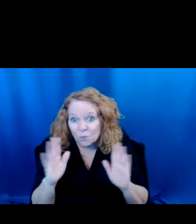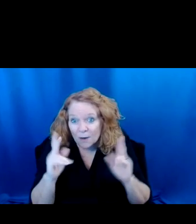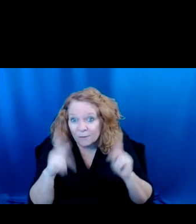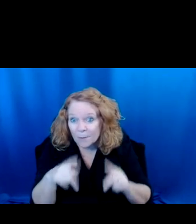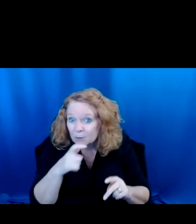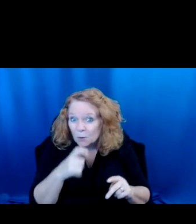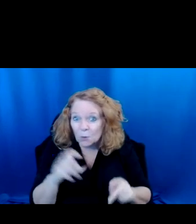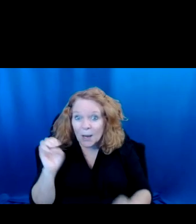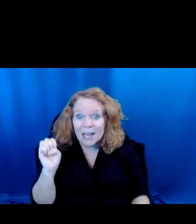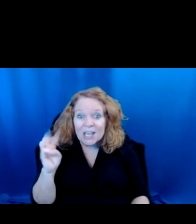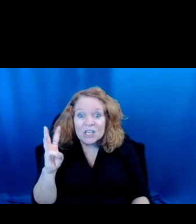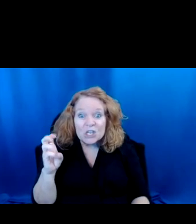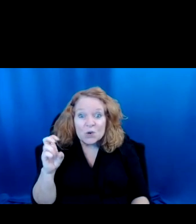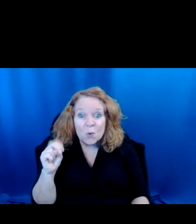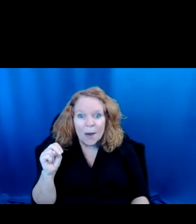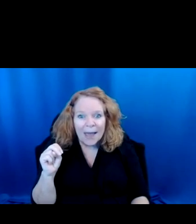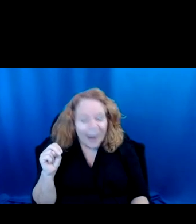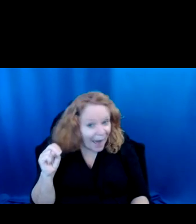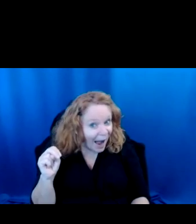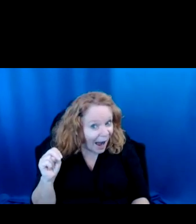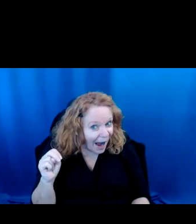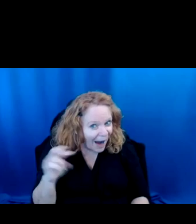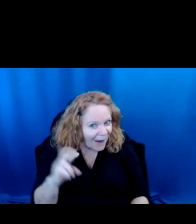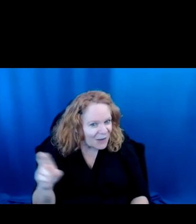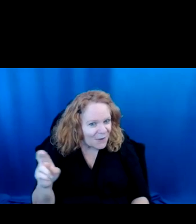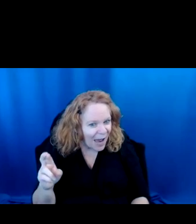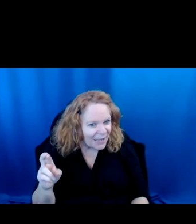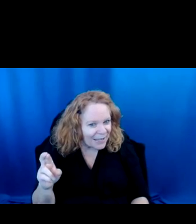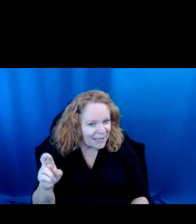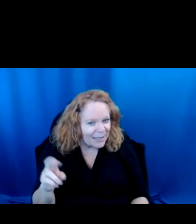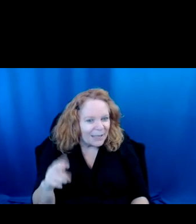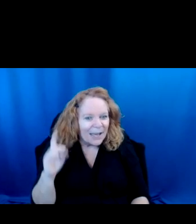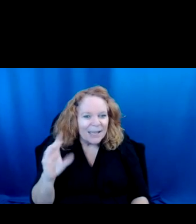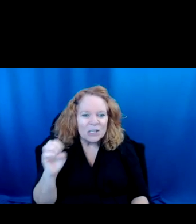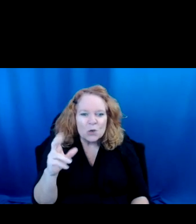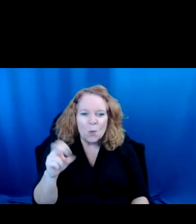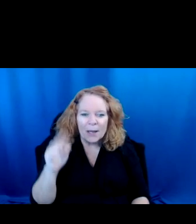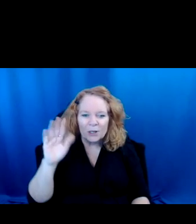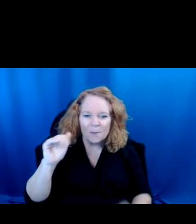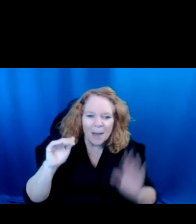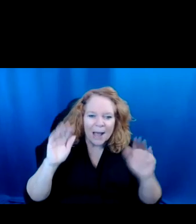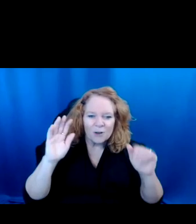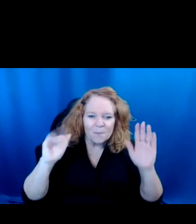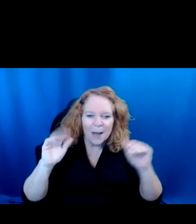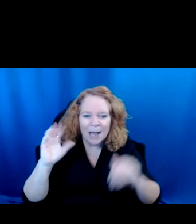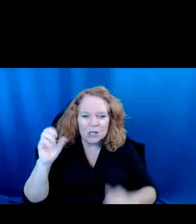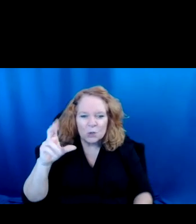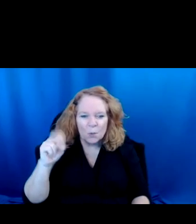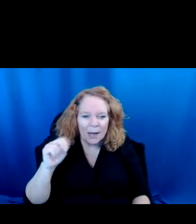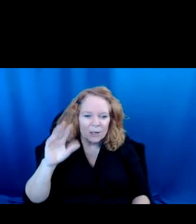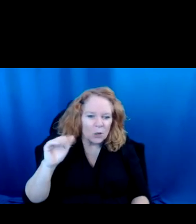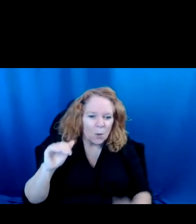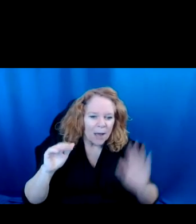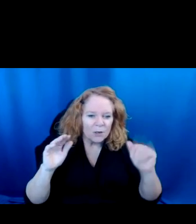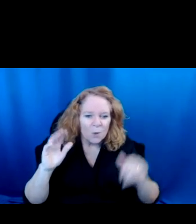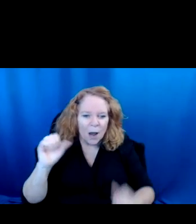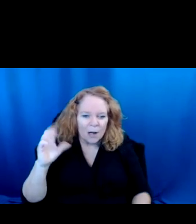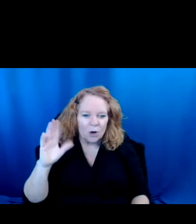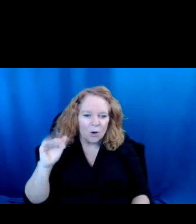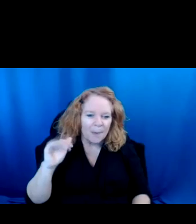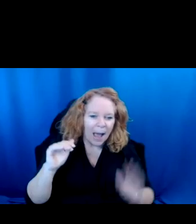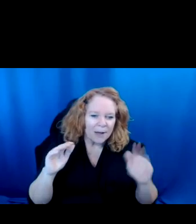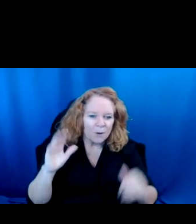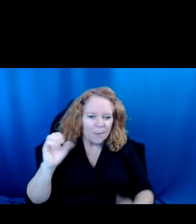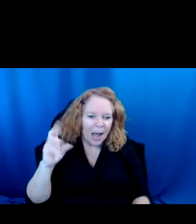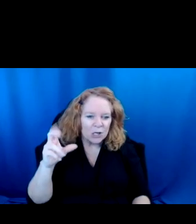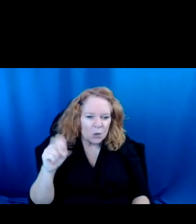is Ewan. Are you ready, Ewan? Bye-bye, Ewan. Goodbye, goodbye, goodbye, Ewan, Ewan, Ewan. Goodbye,